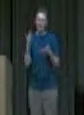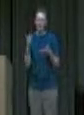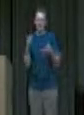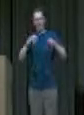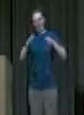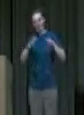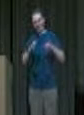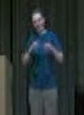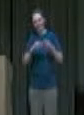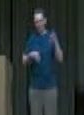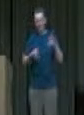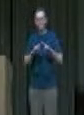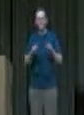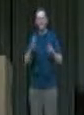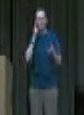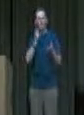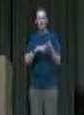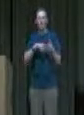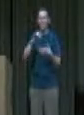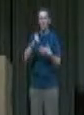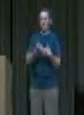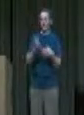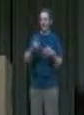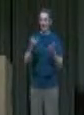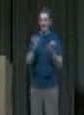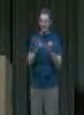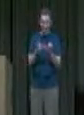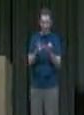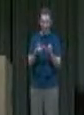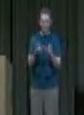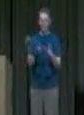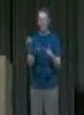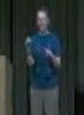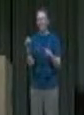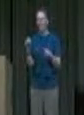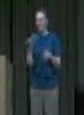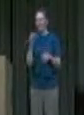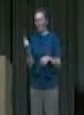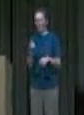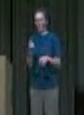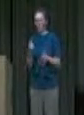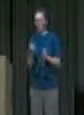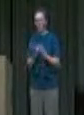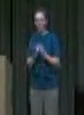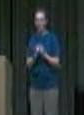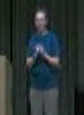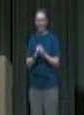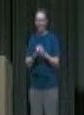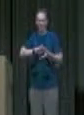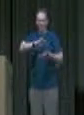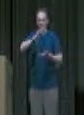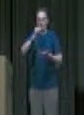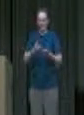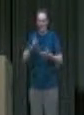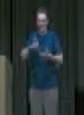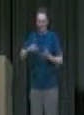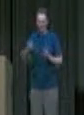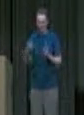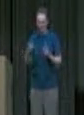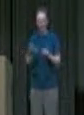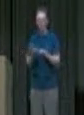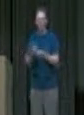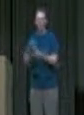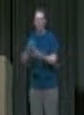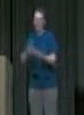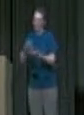lot, but just looking at a project of this size and, not only with the volumes that need to be removed, but the money